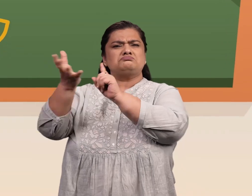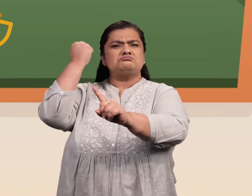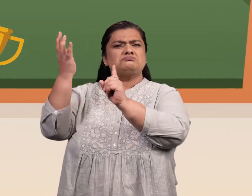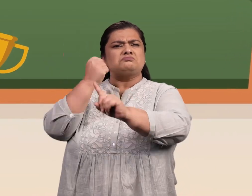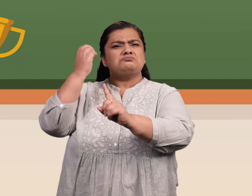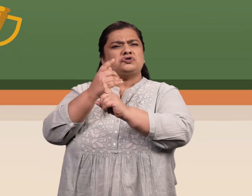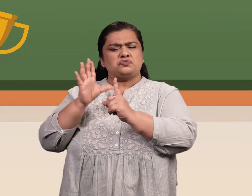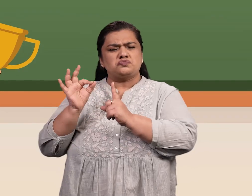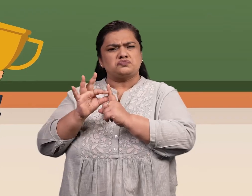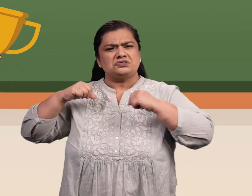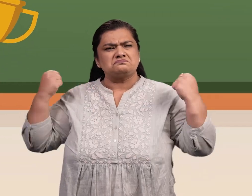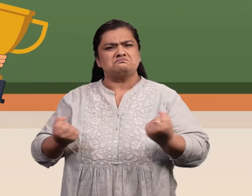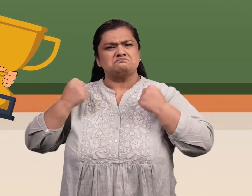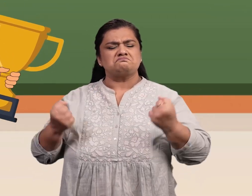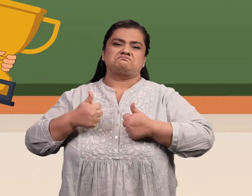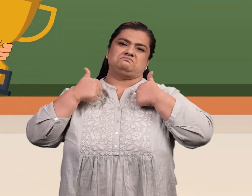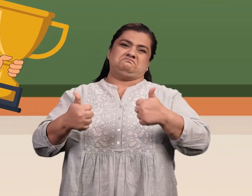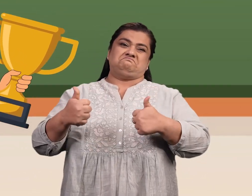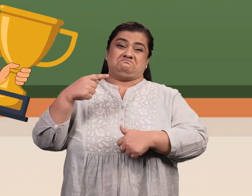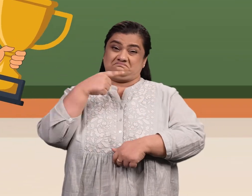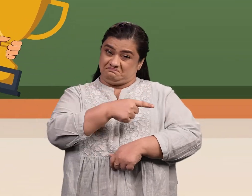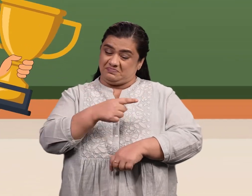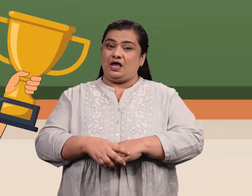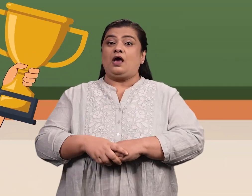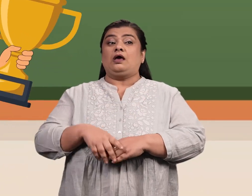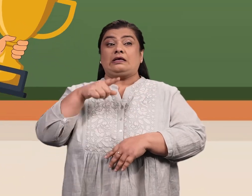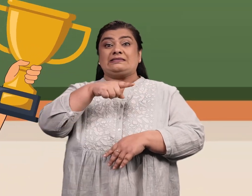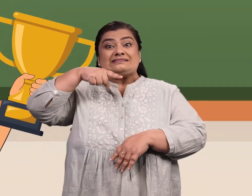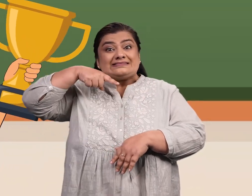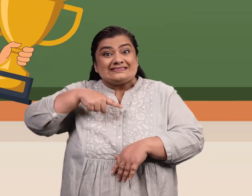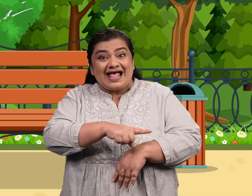memory and many achievements.